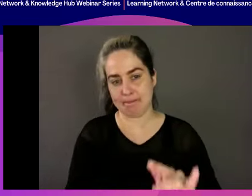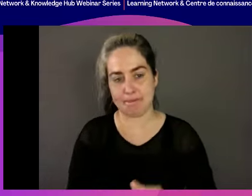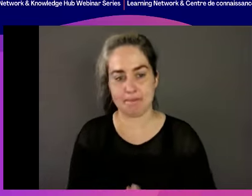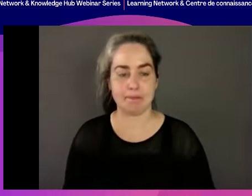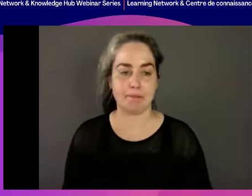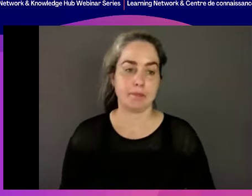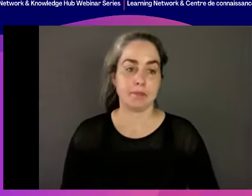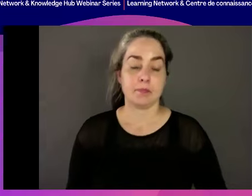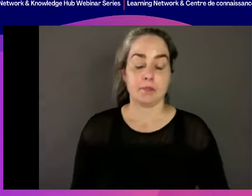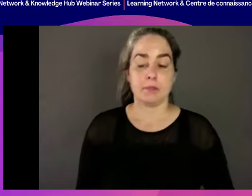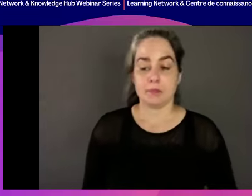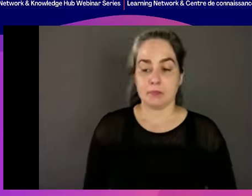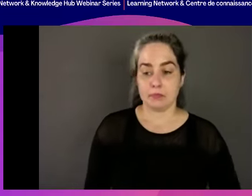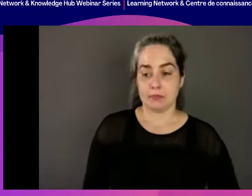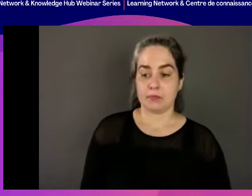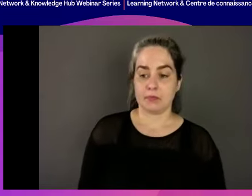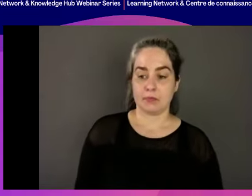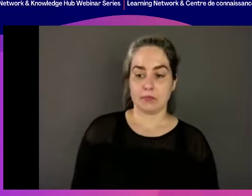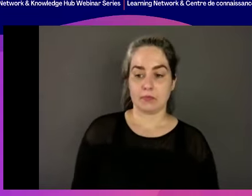So in talking about